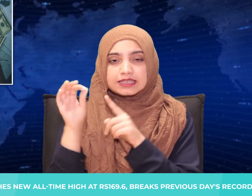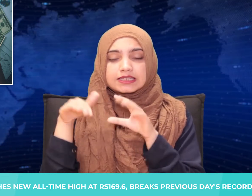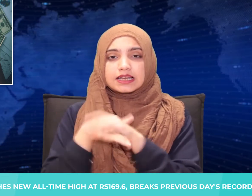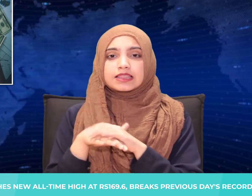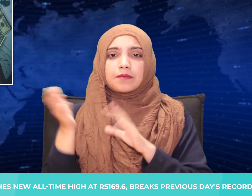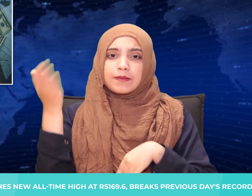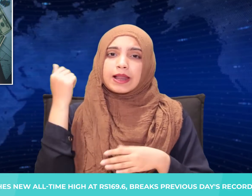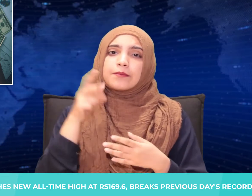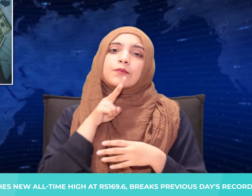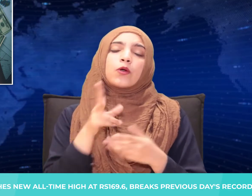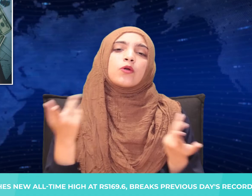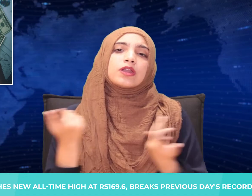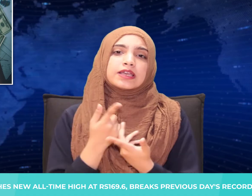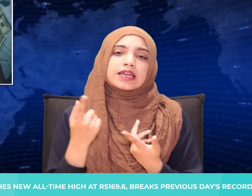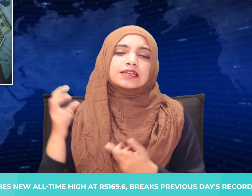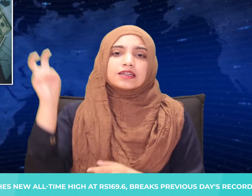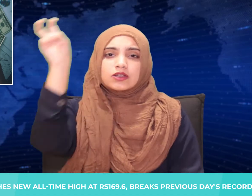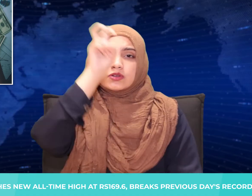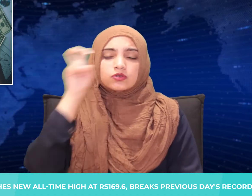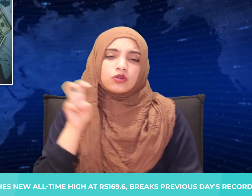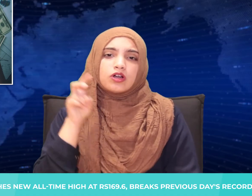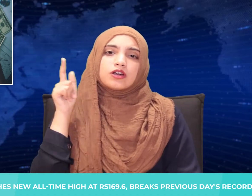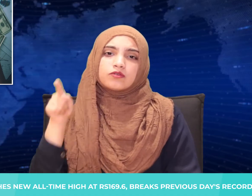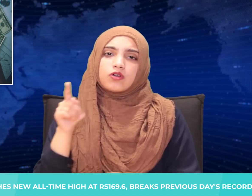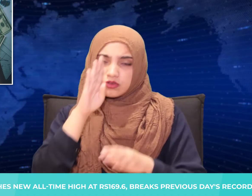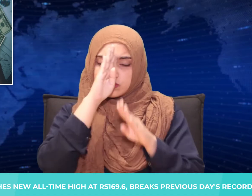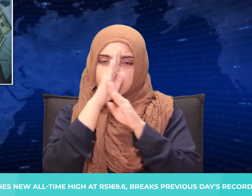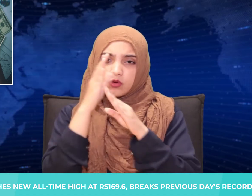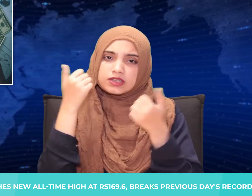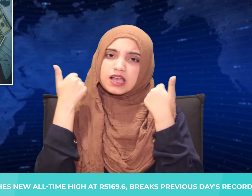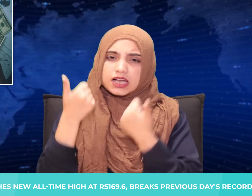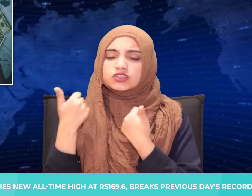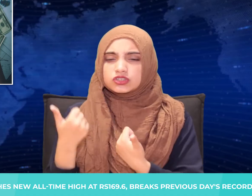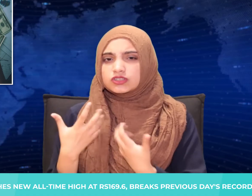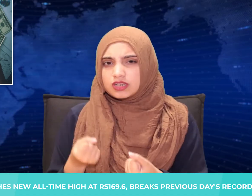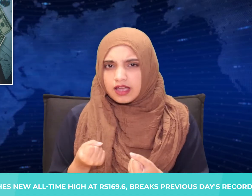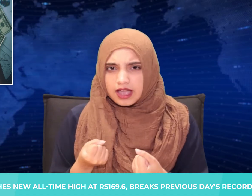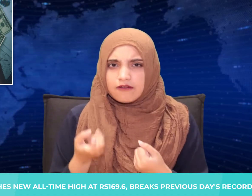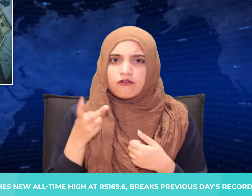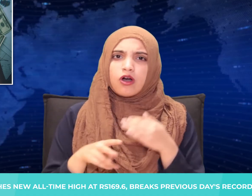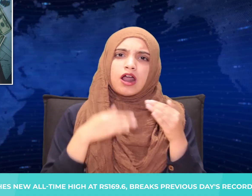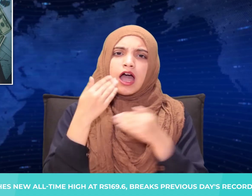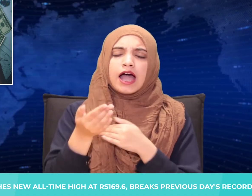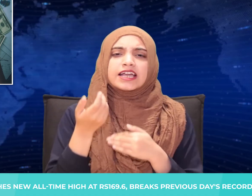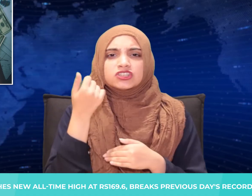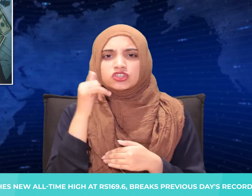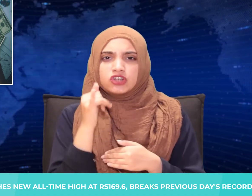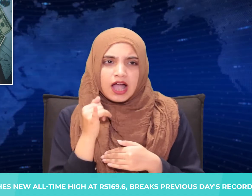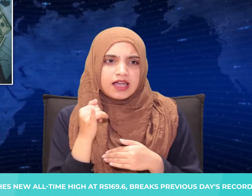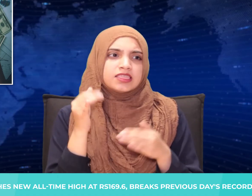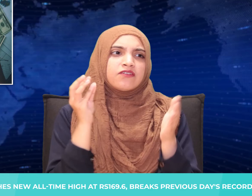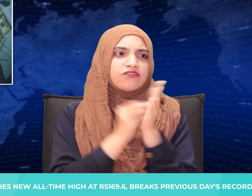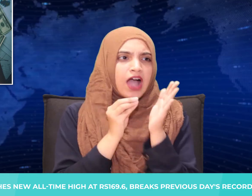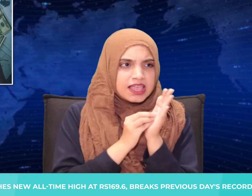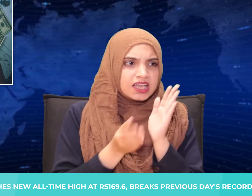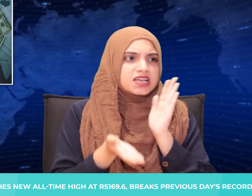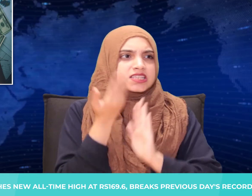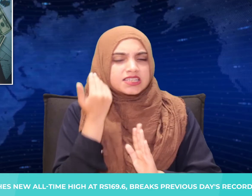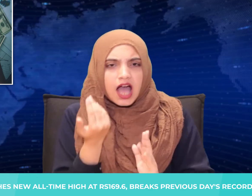earlier that the dollar could appreciate during the current financial year due to an expected higher current